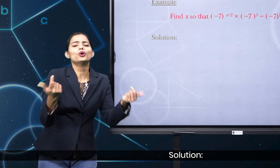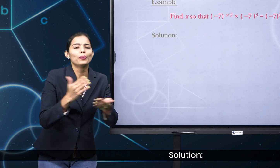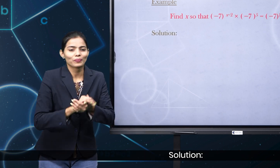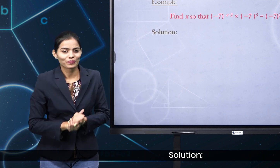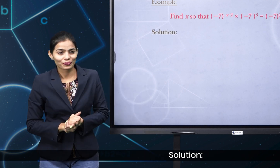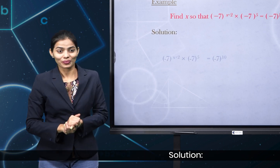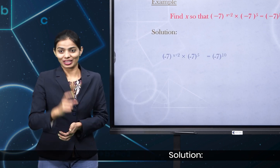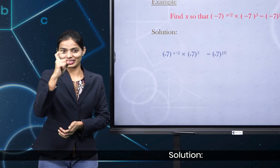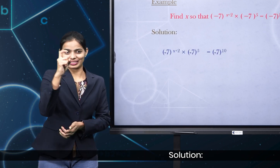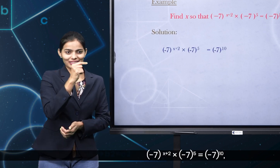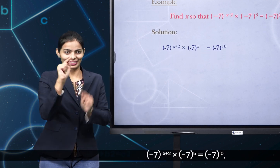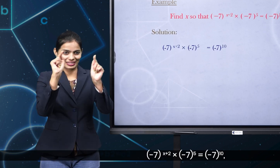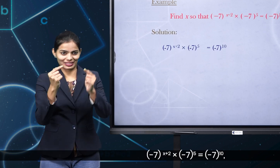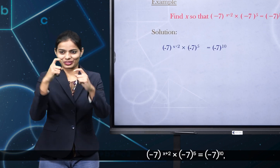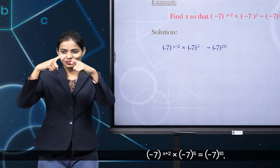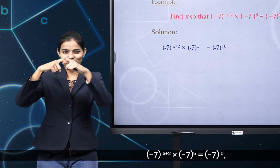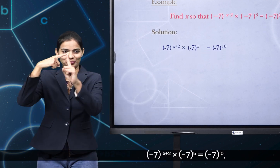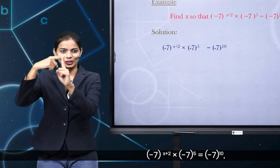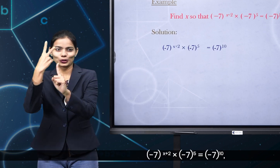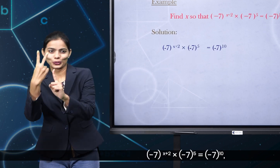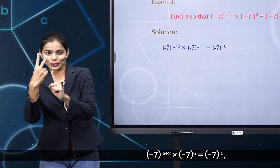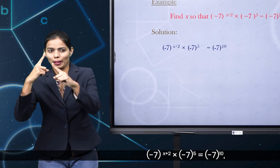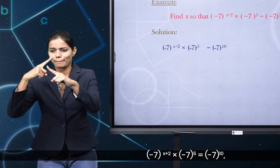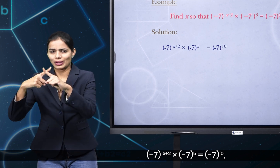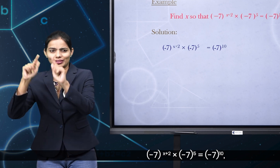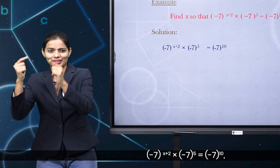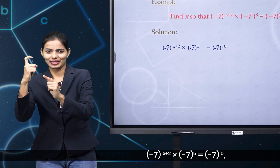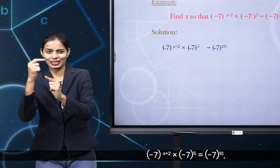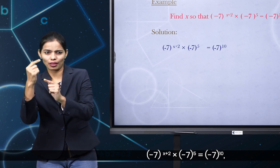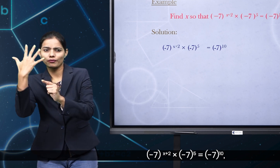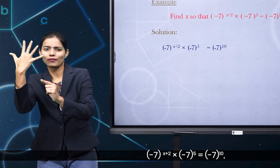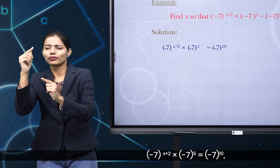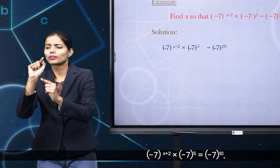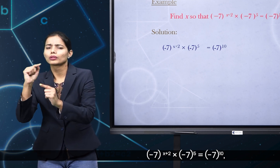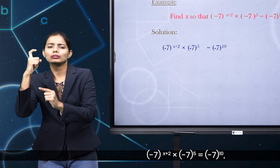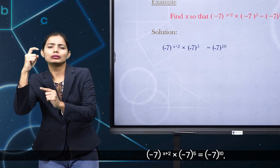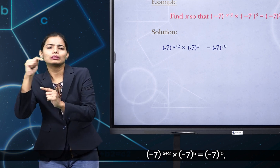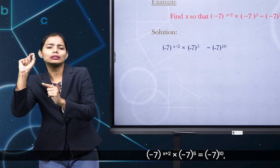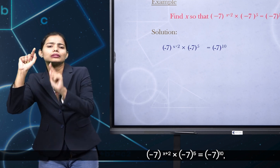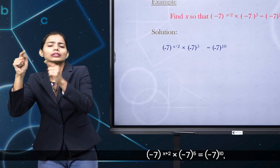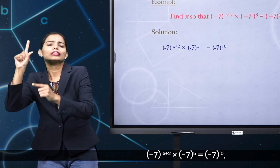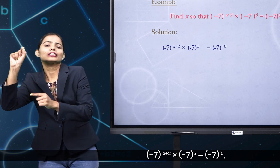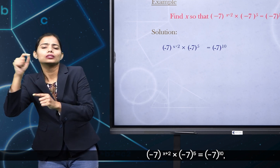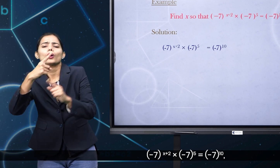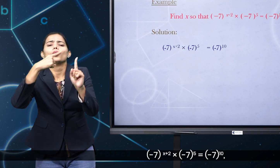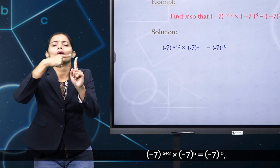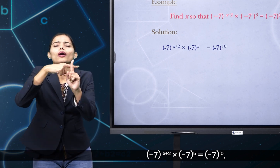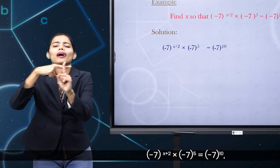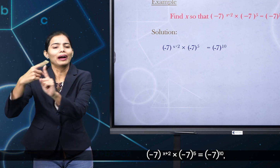Solution. Minus 7 whole power x plus 2 into minus 7 whole power 5 is equal to minus 7